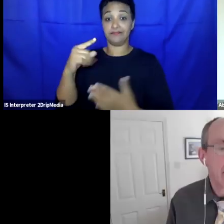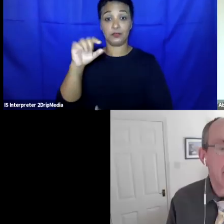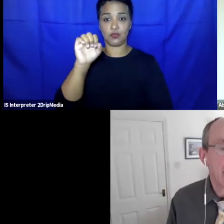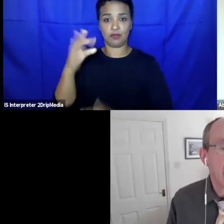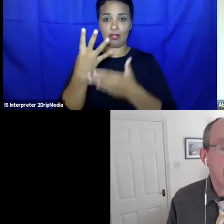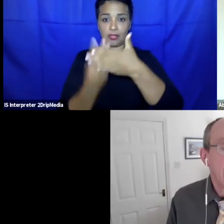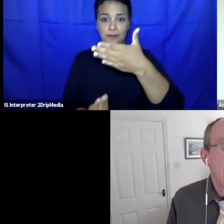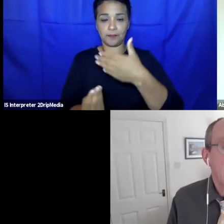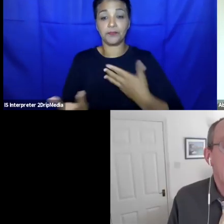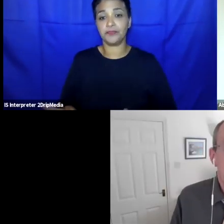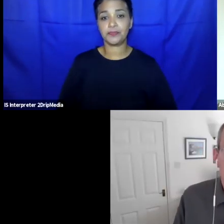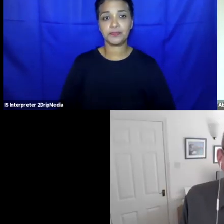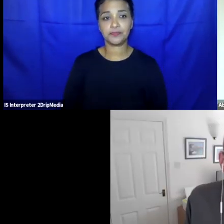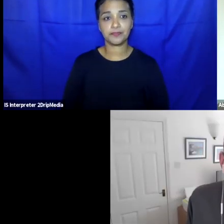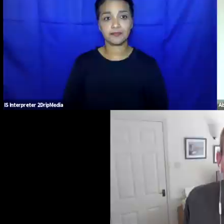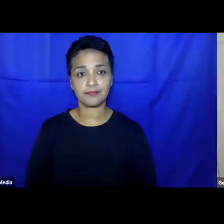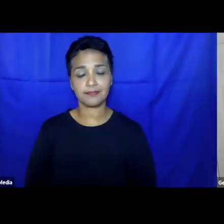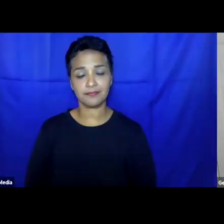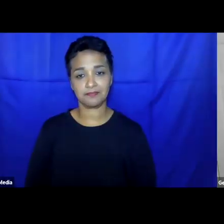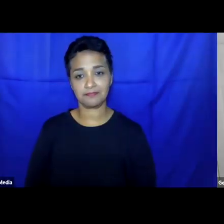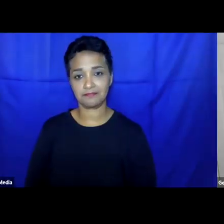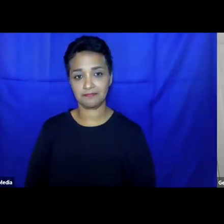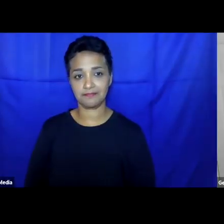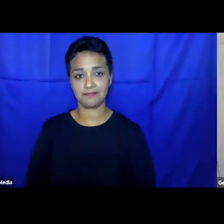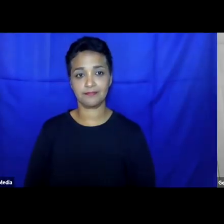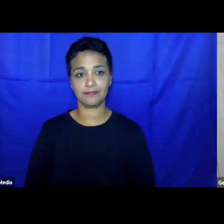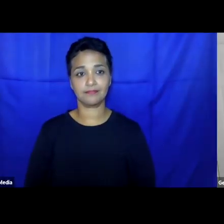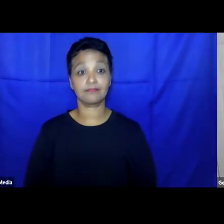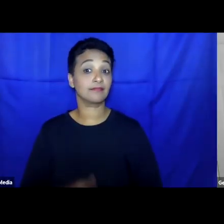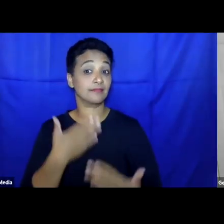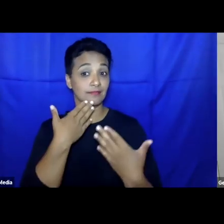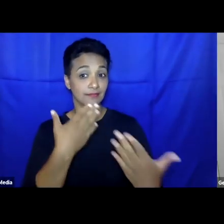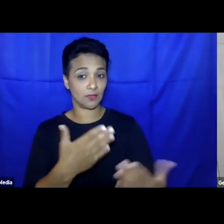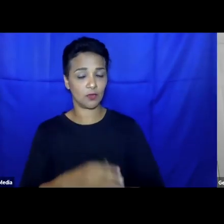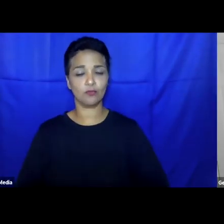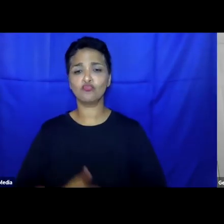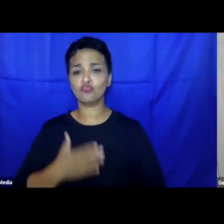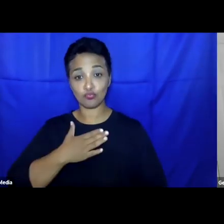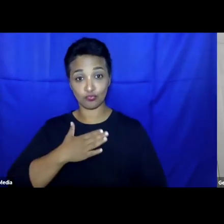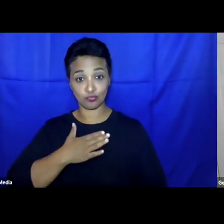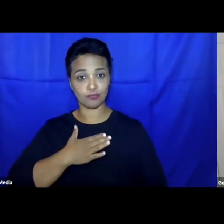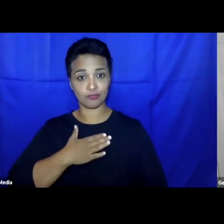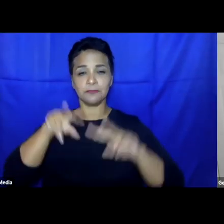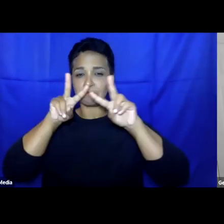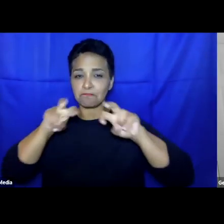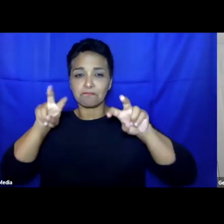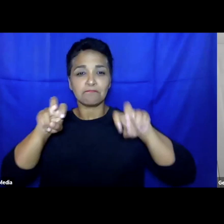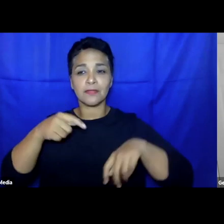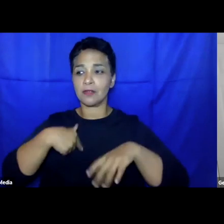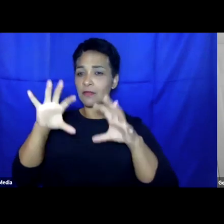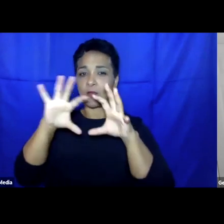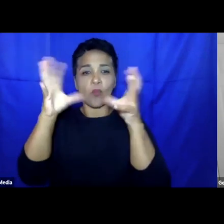you. Thank you. In my research, whenever I've traveled and met